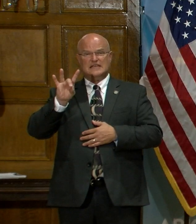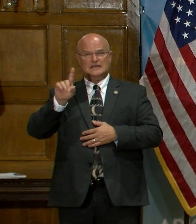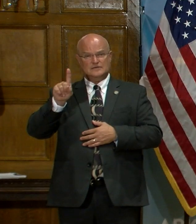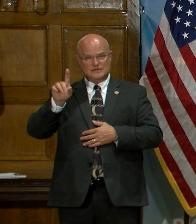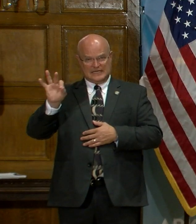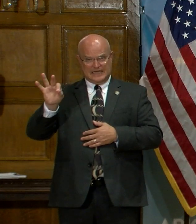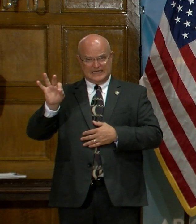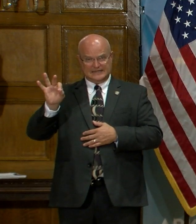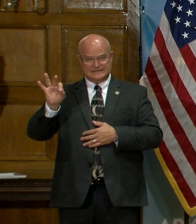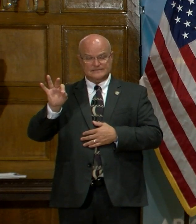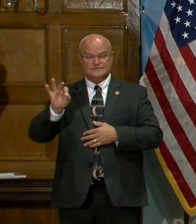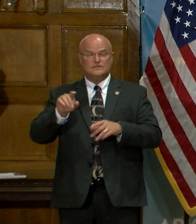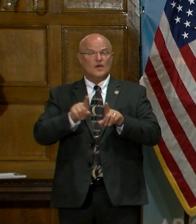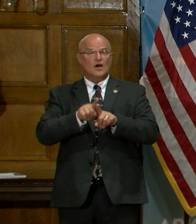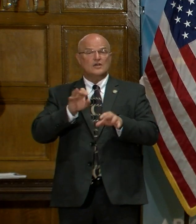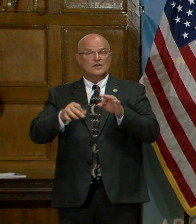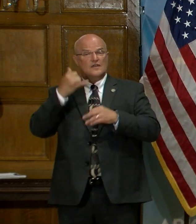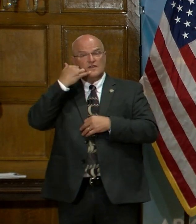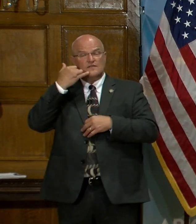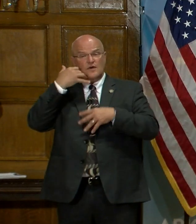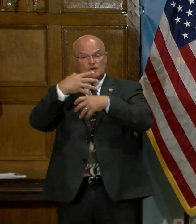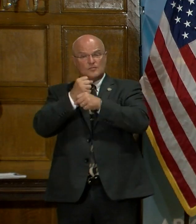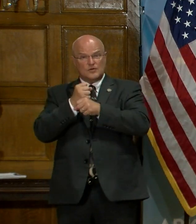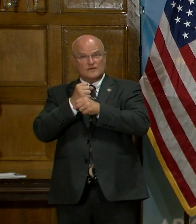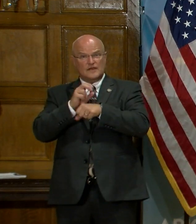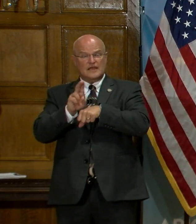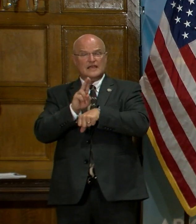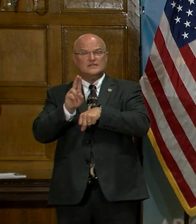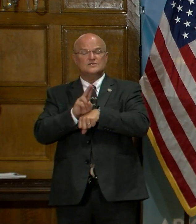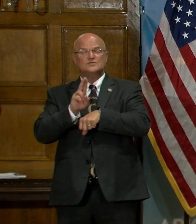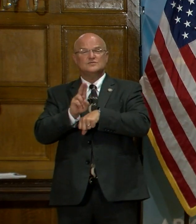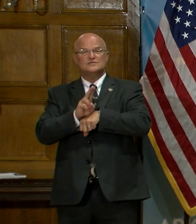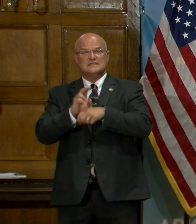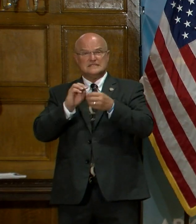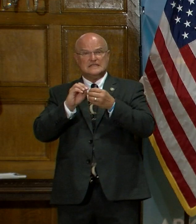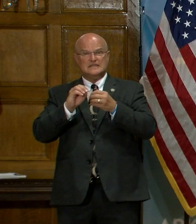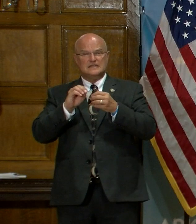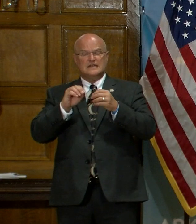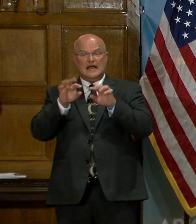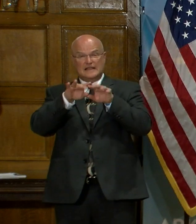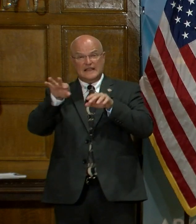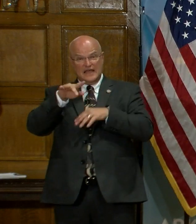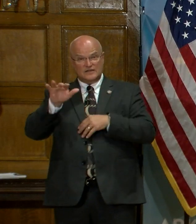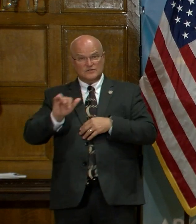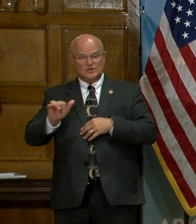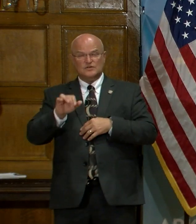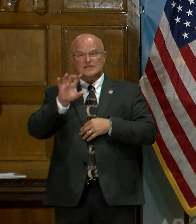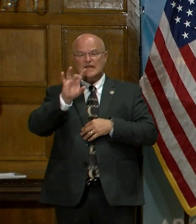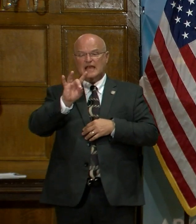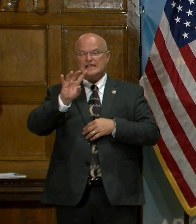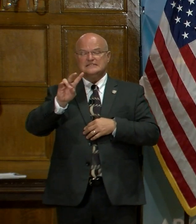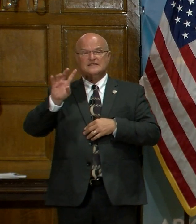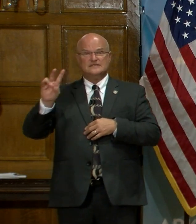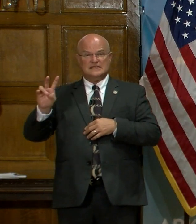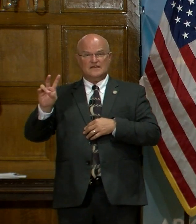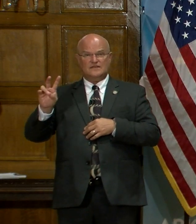877-272-6819. Also, if your phone abbreviates and uses letters, it's